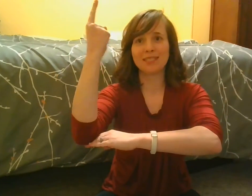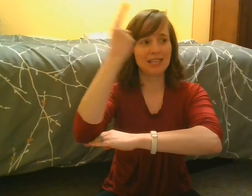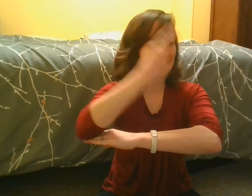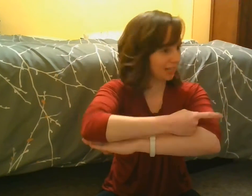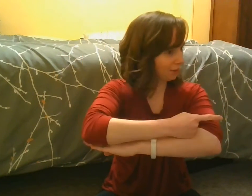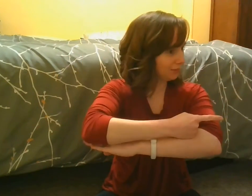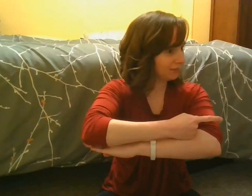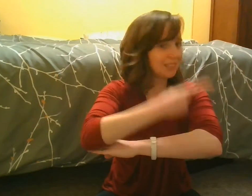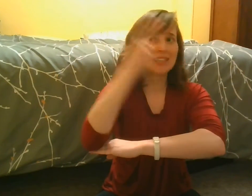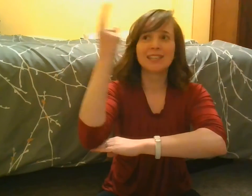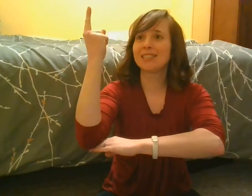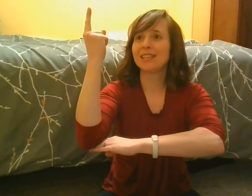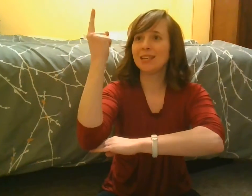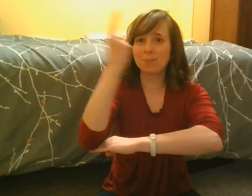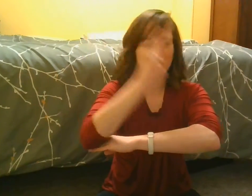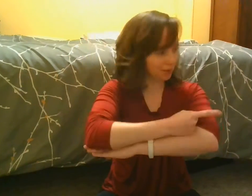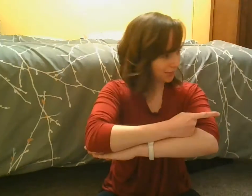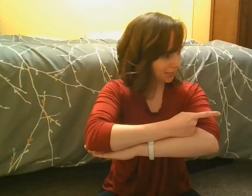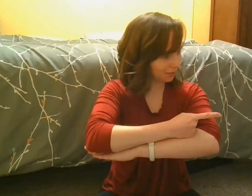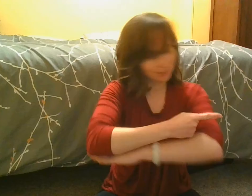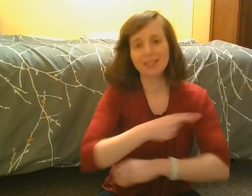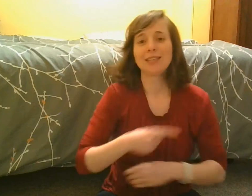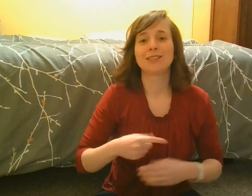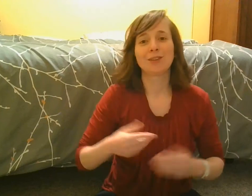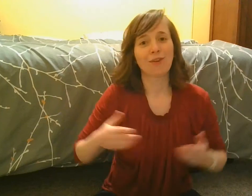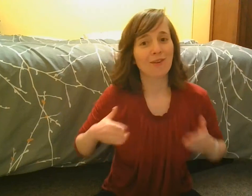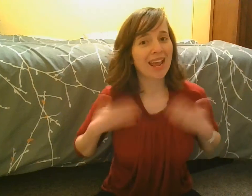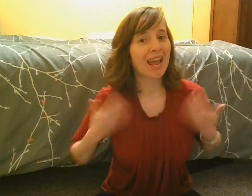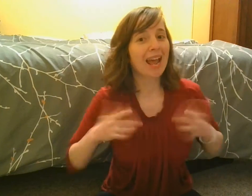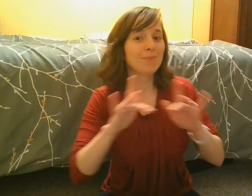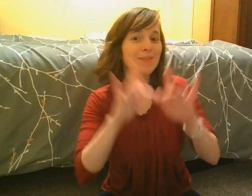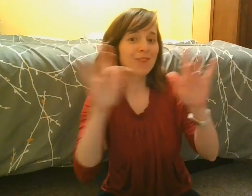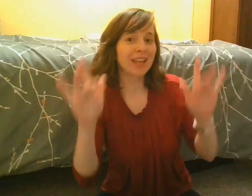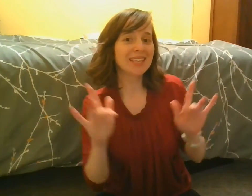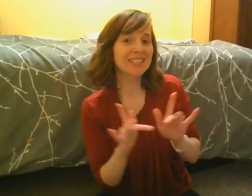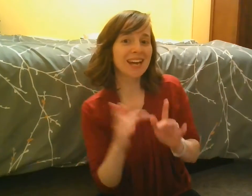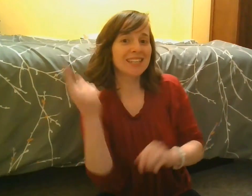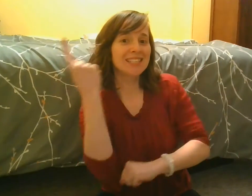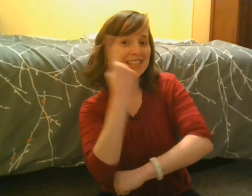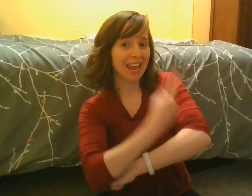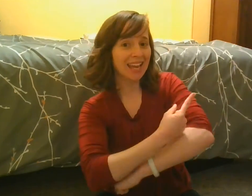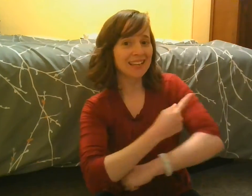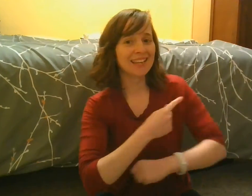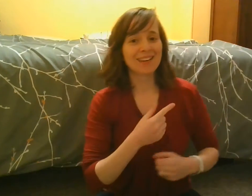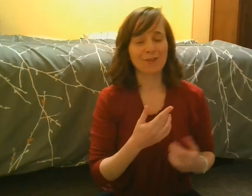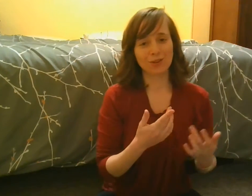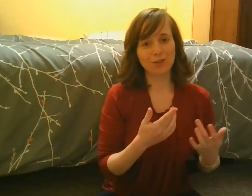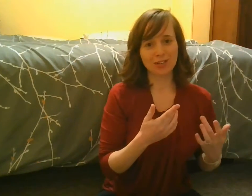sun down. Sun is up and now it's down. So happy Valentine's Day. Or you can